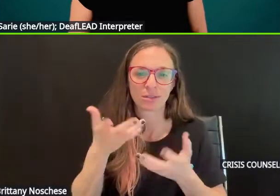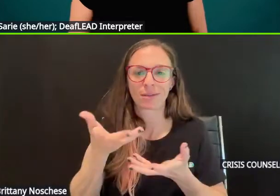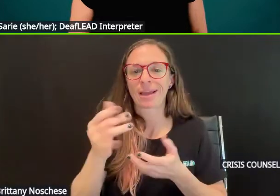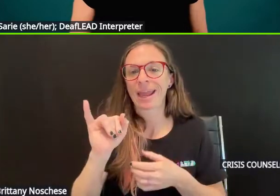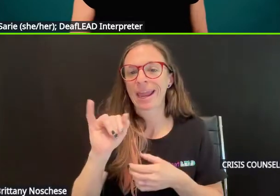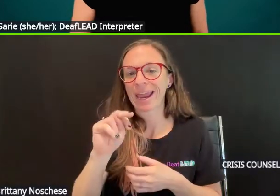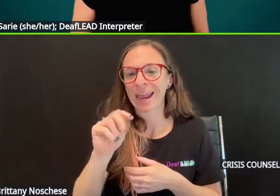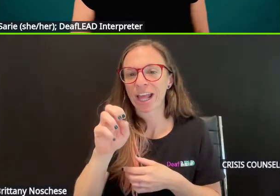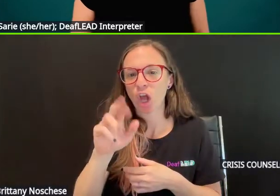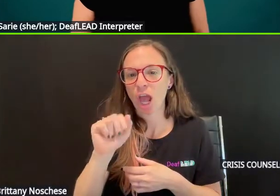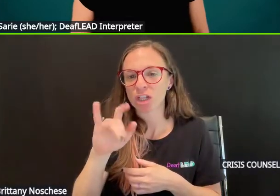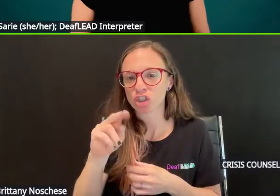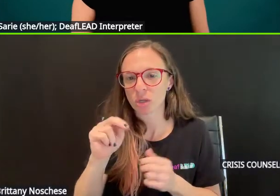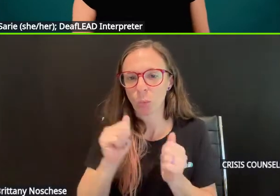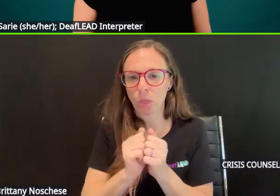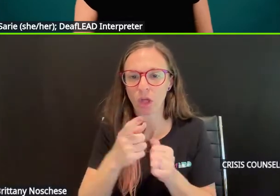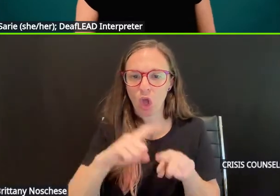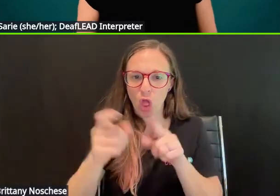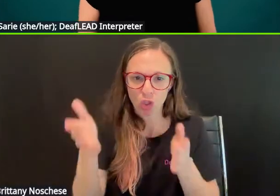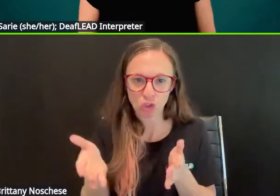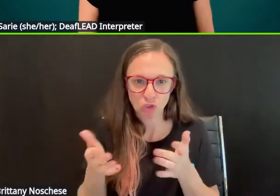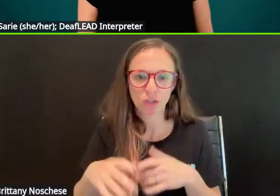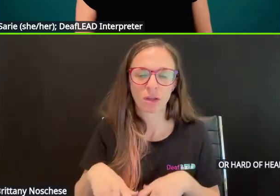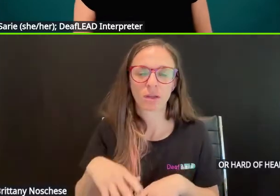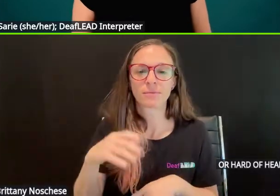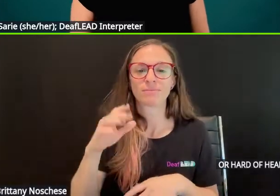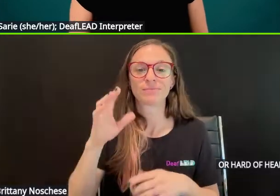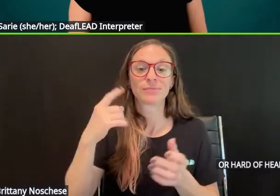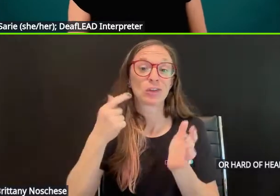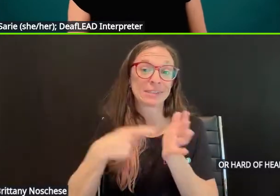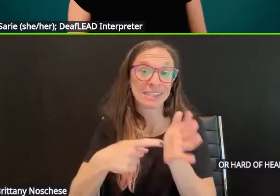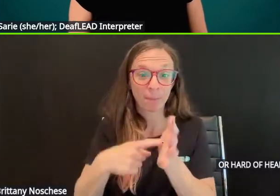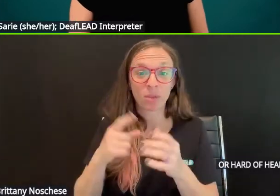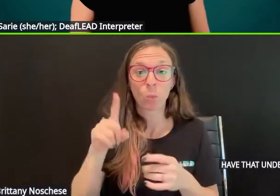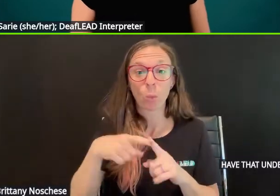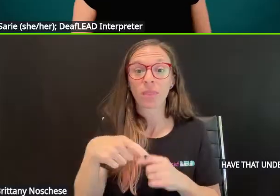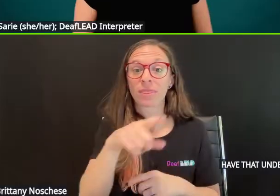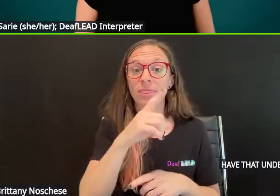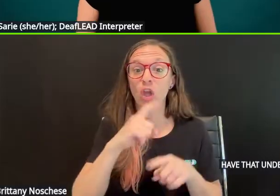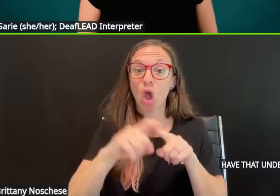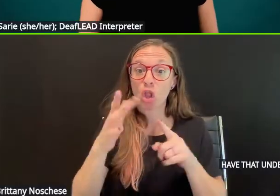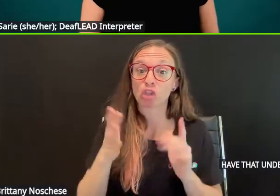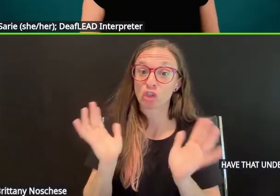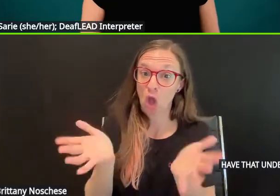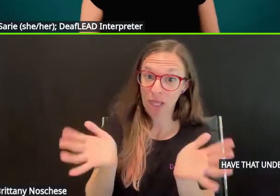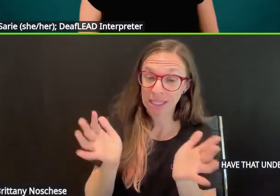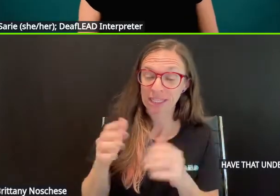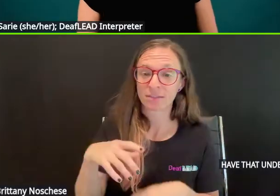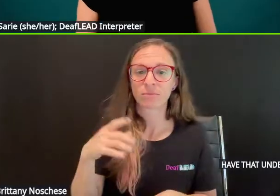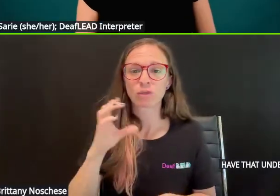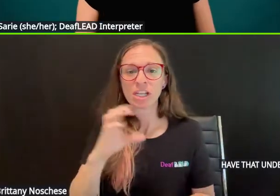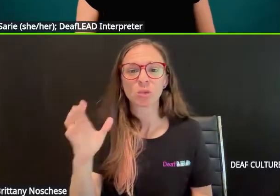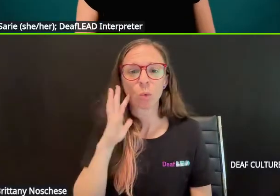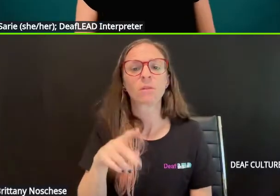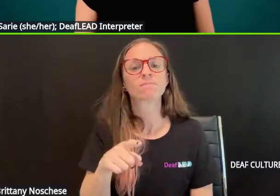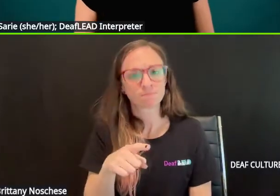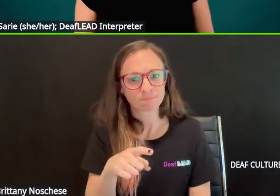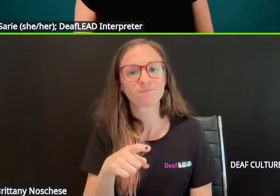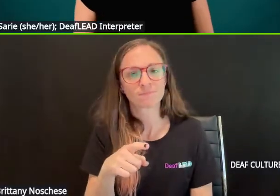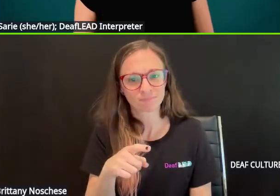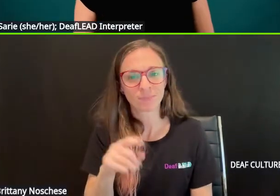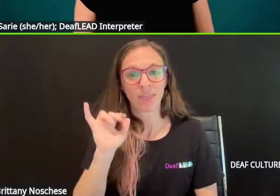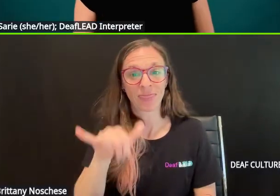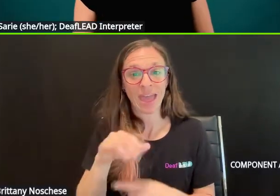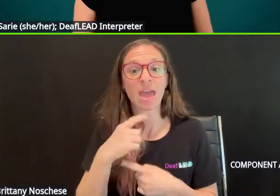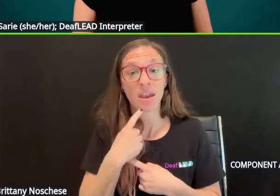the linguistic component, and they're able to interact with callers and be able to modify their language for that caller. If